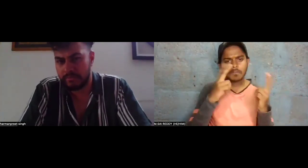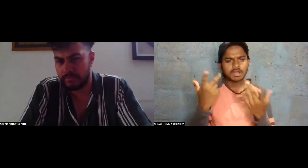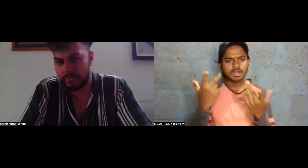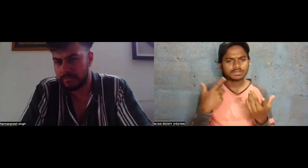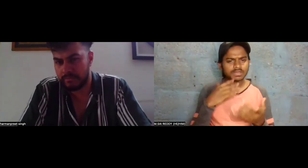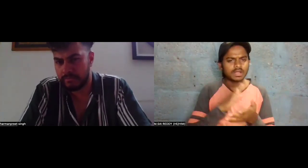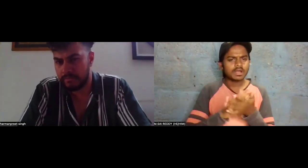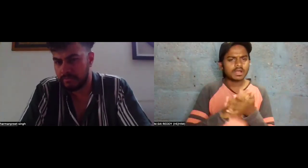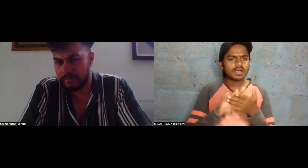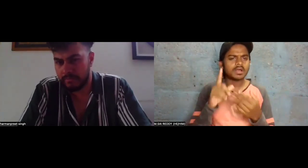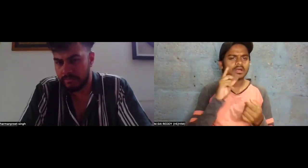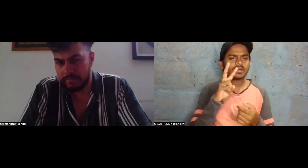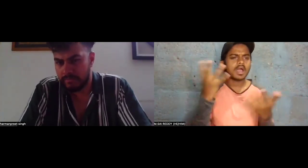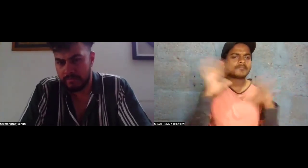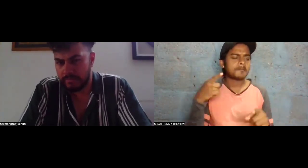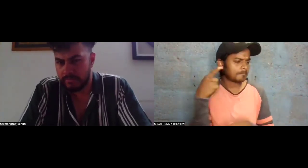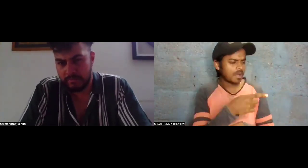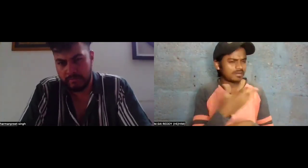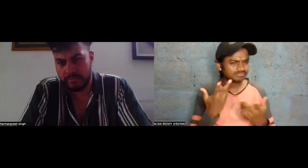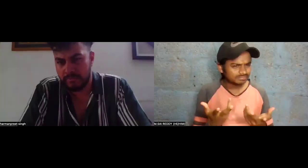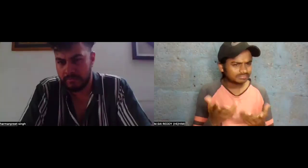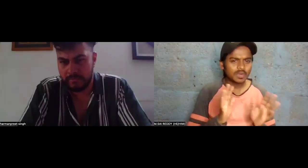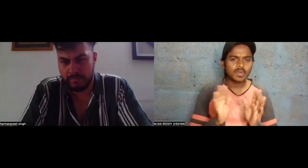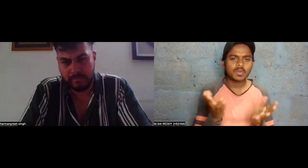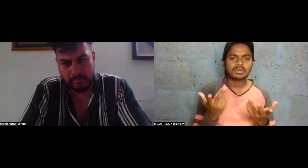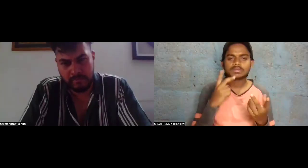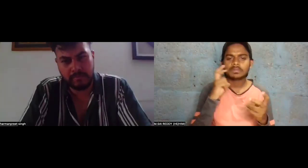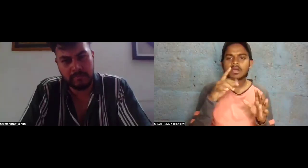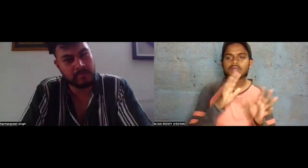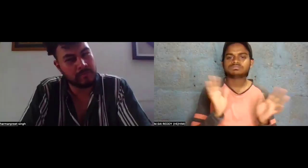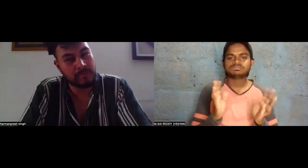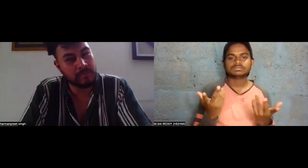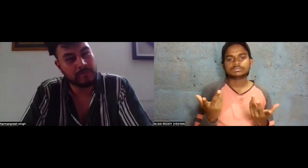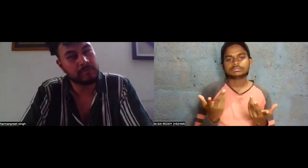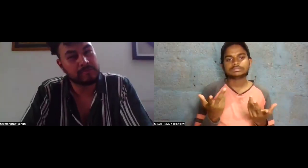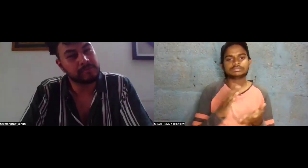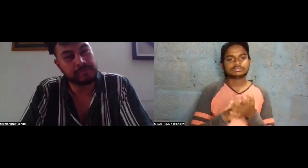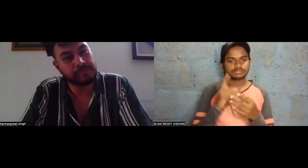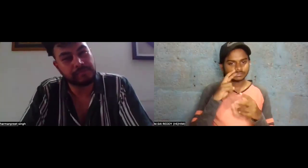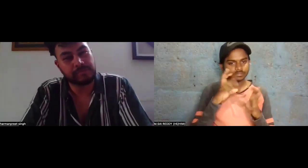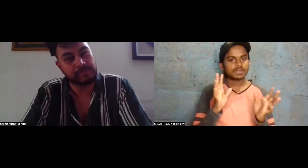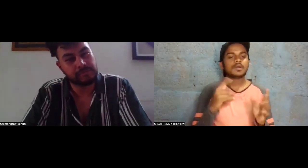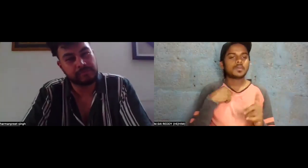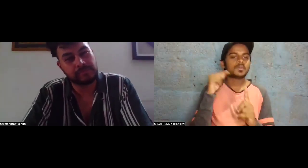So some people have misunderstood as well about my own identity. They're like, oh, how did you got the HIV and